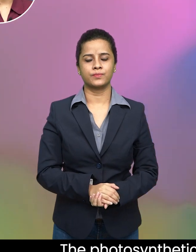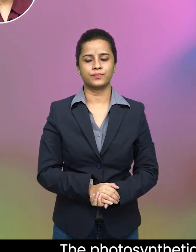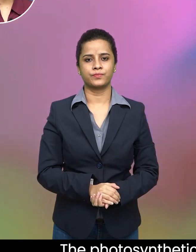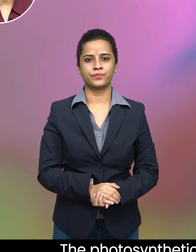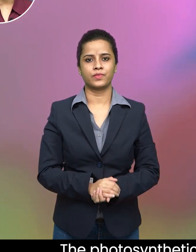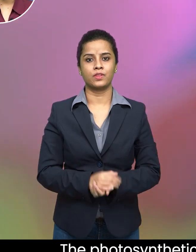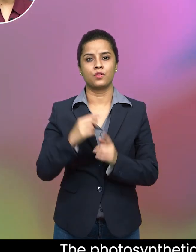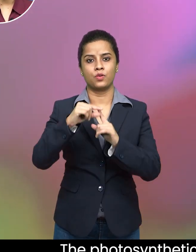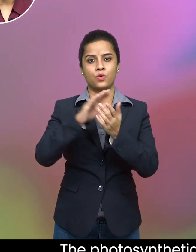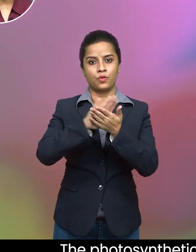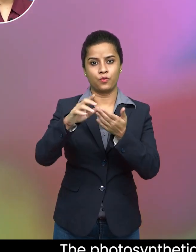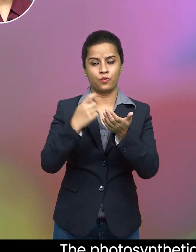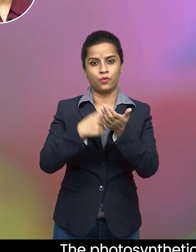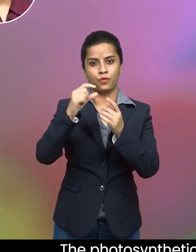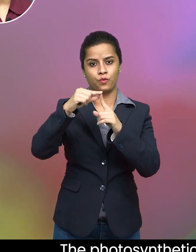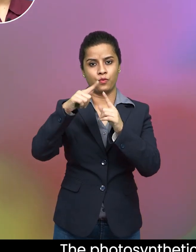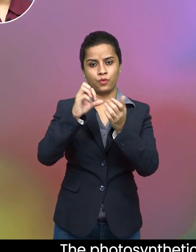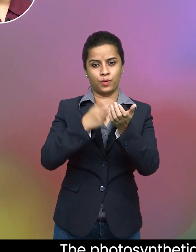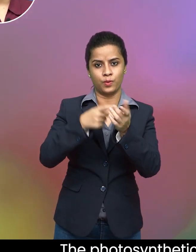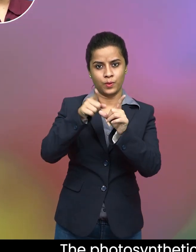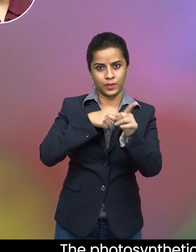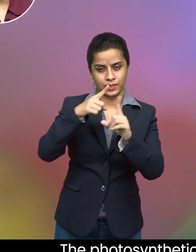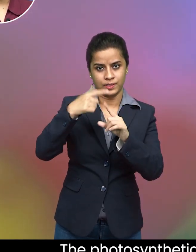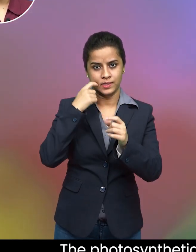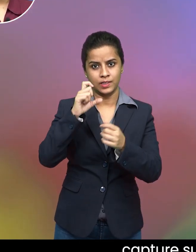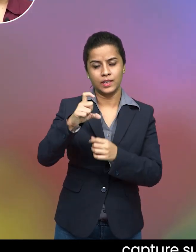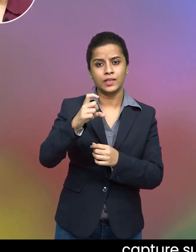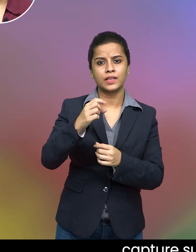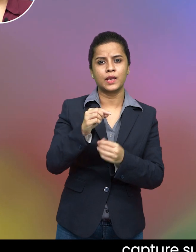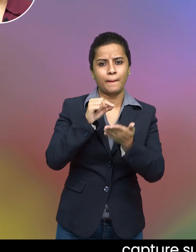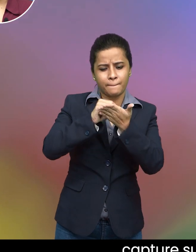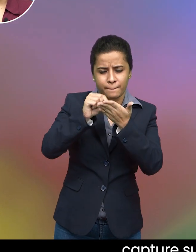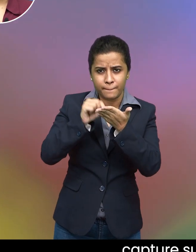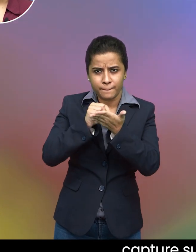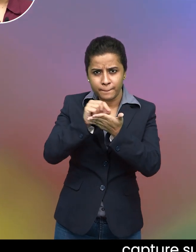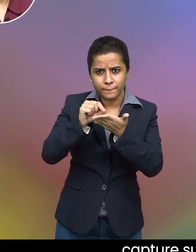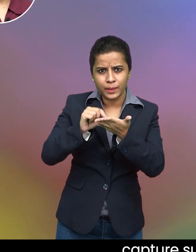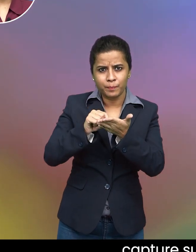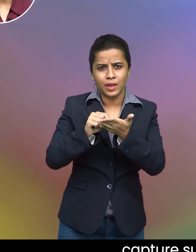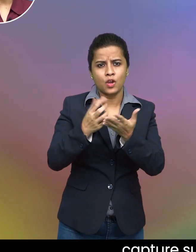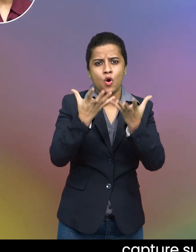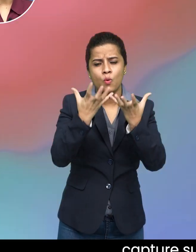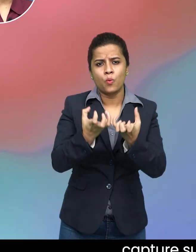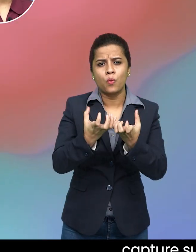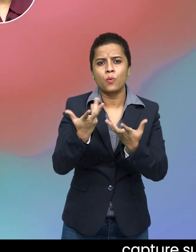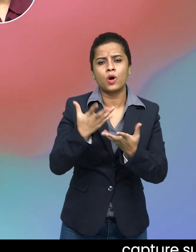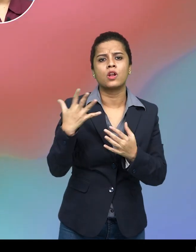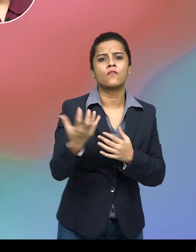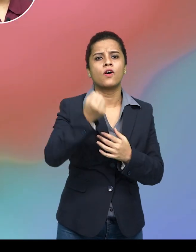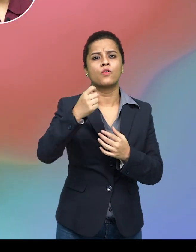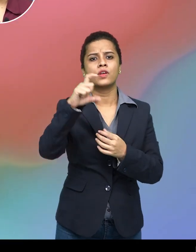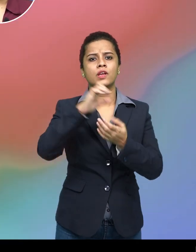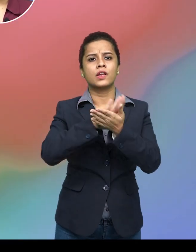The photosynthetic pigments found in chloroplast capture sunlight, and they are